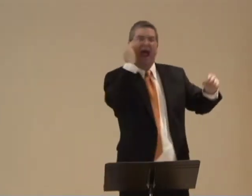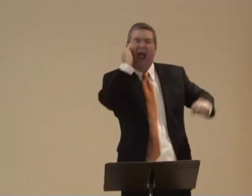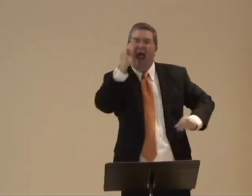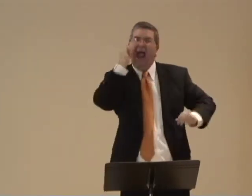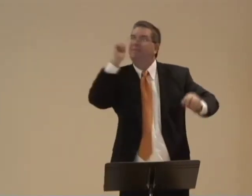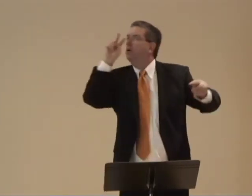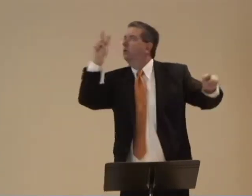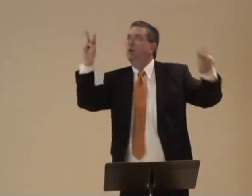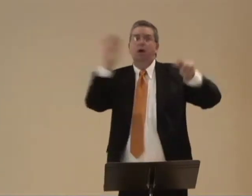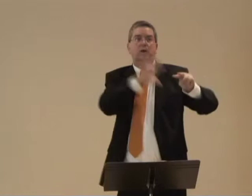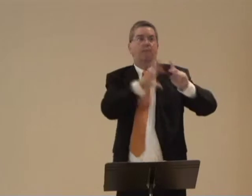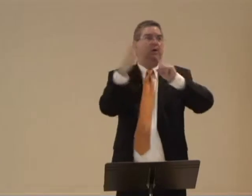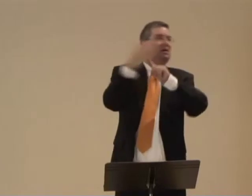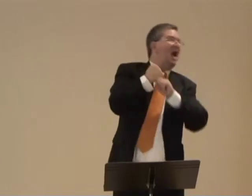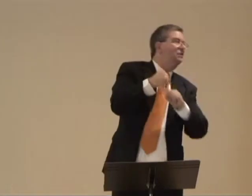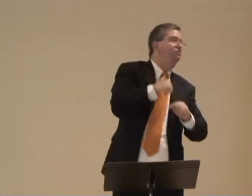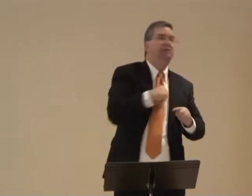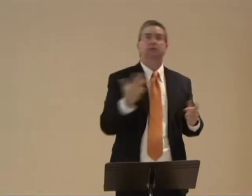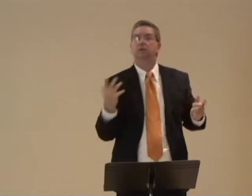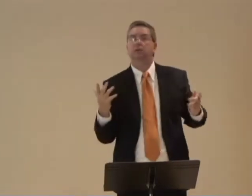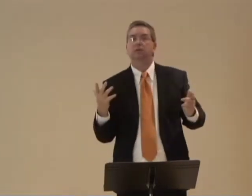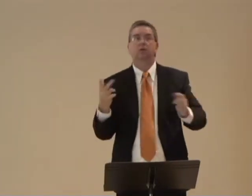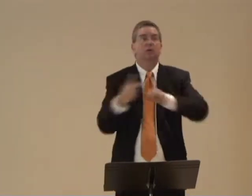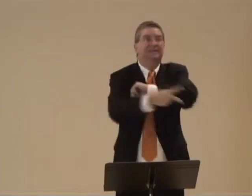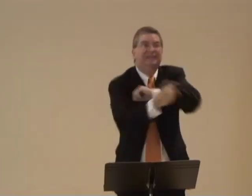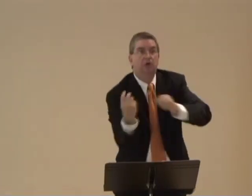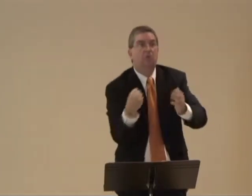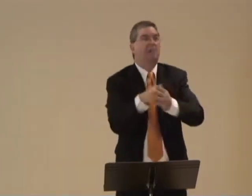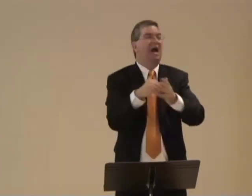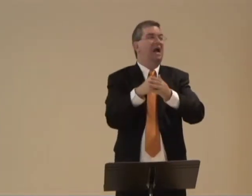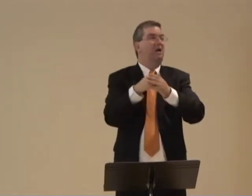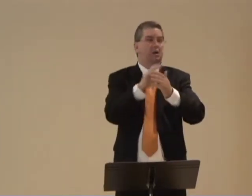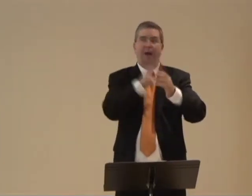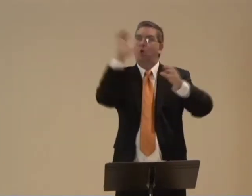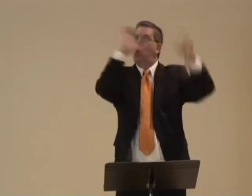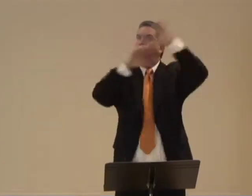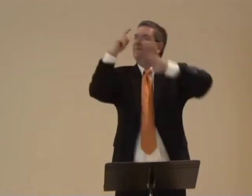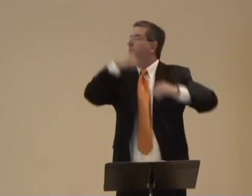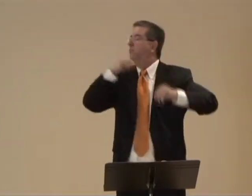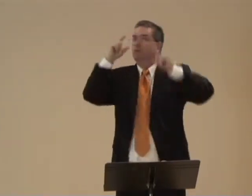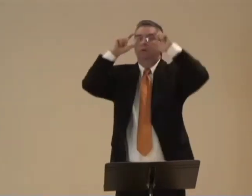you have such guilt every day of your life. Even if you still